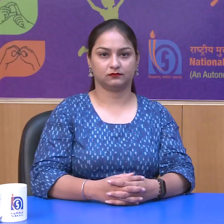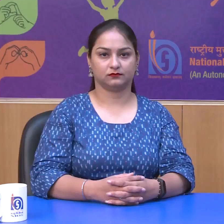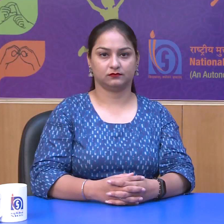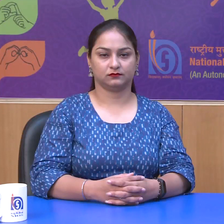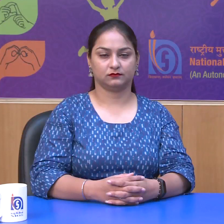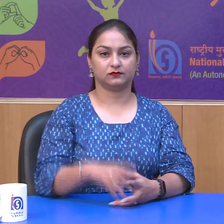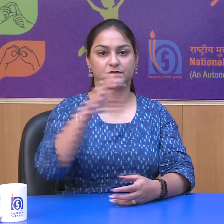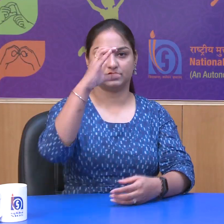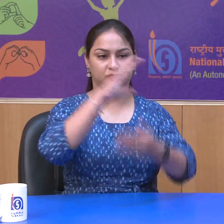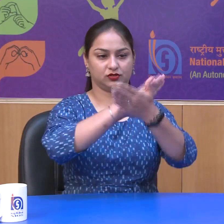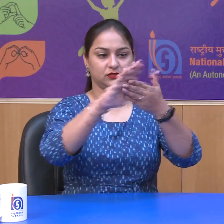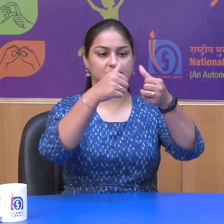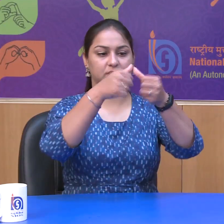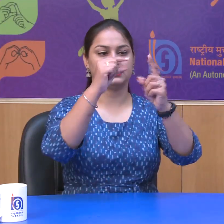Chapter 12,